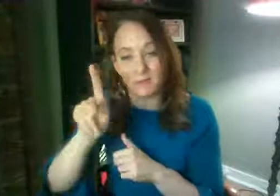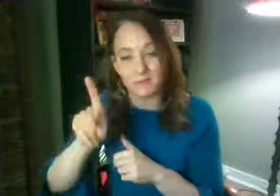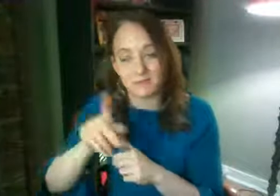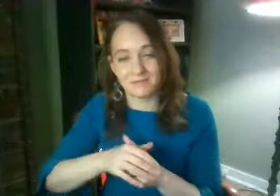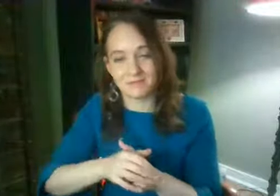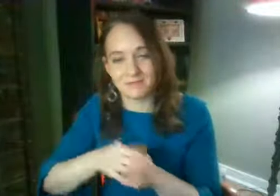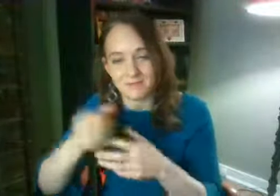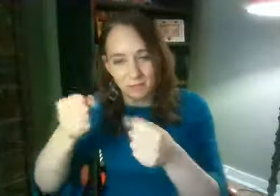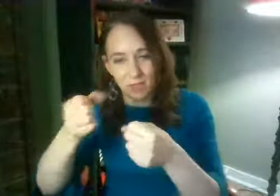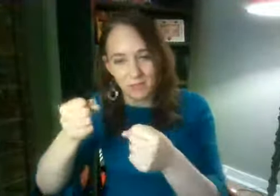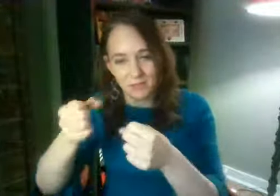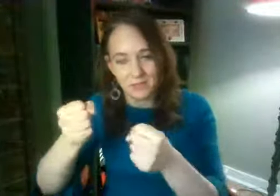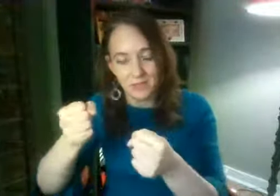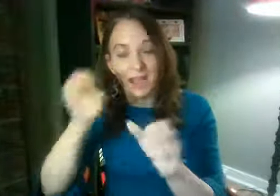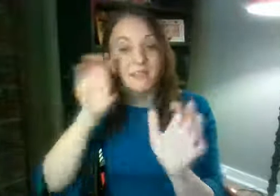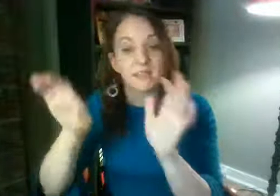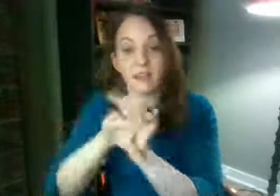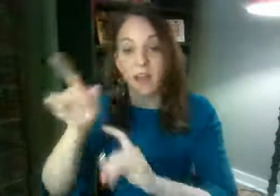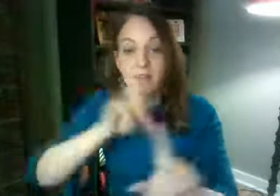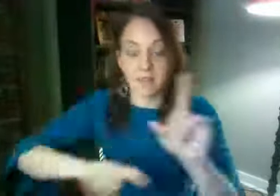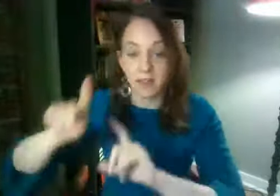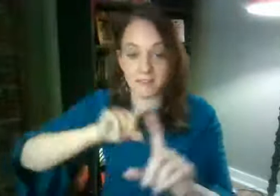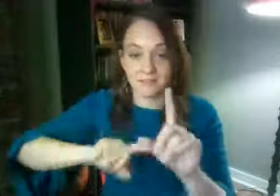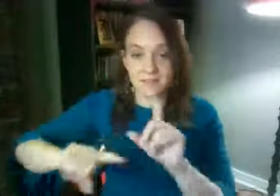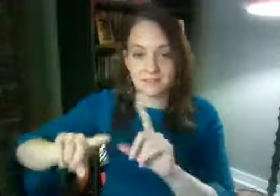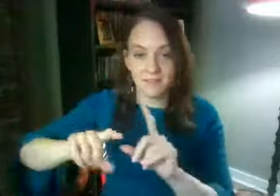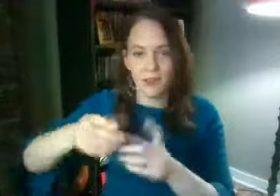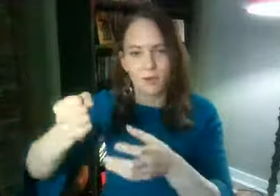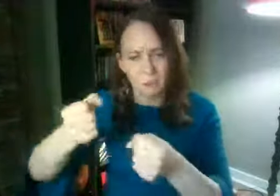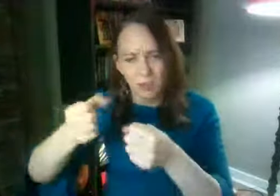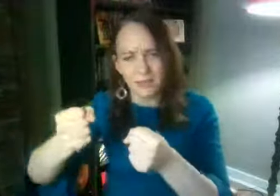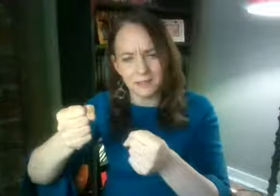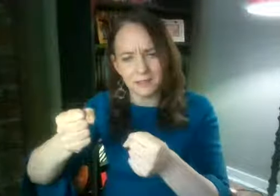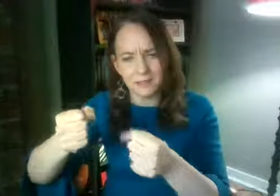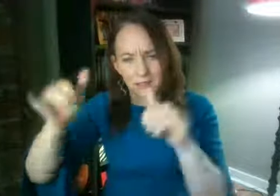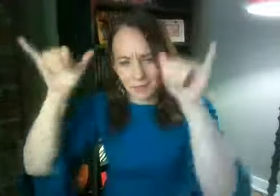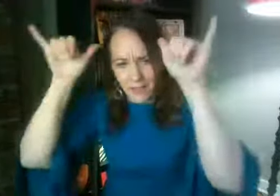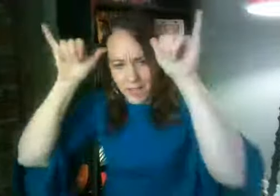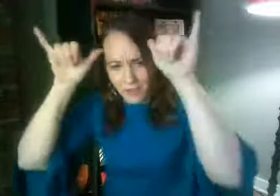Milk. Milk. It's an iconic sign for milking a cow.